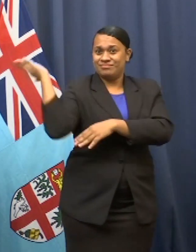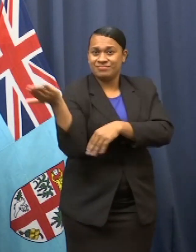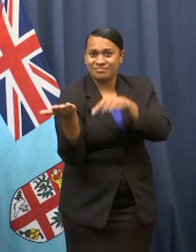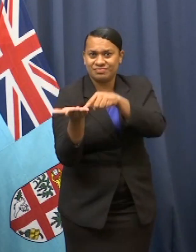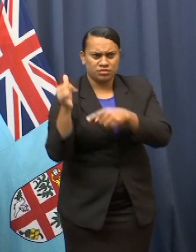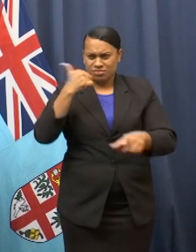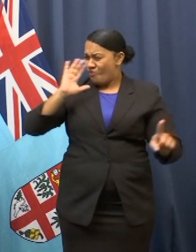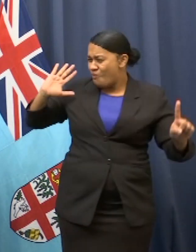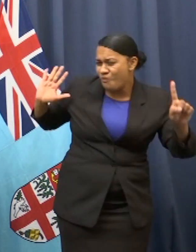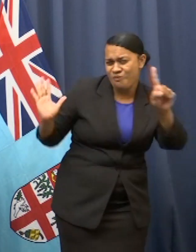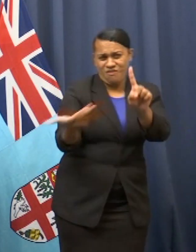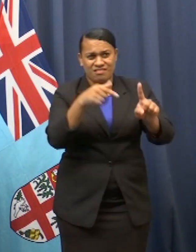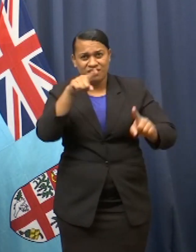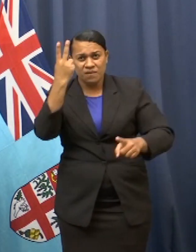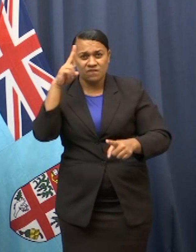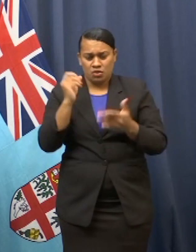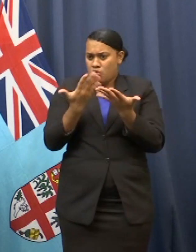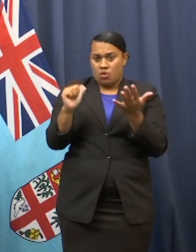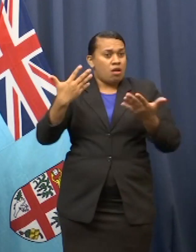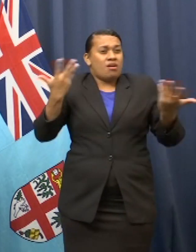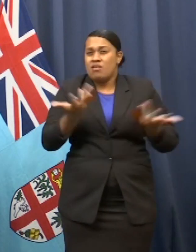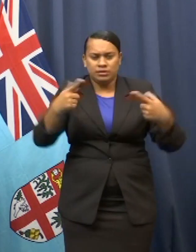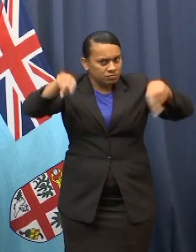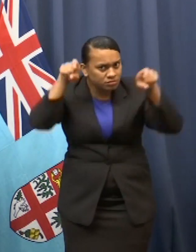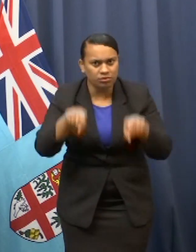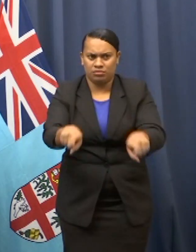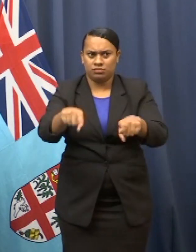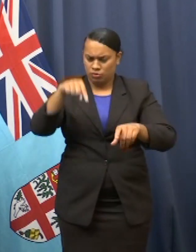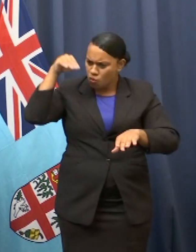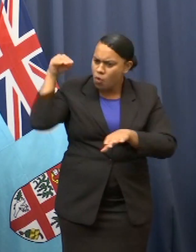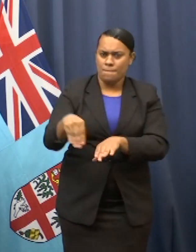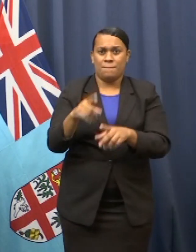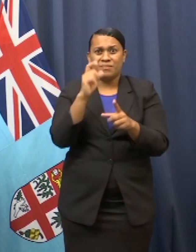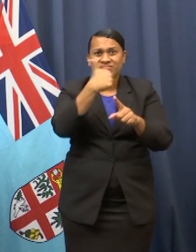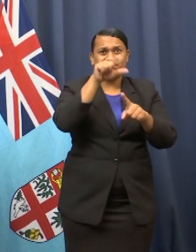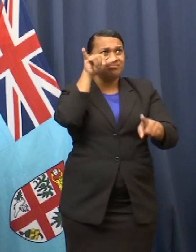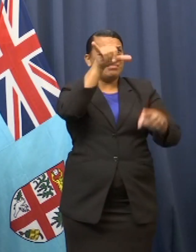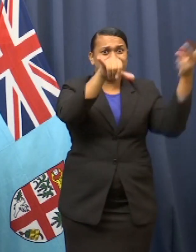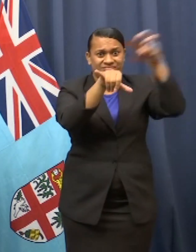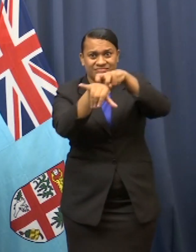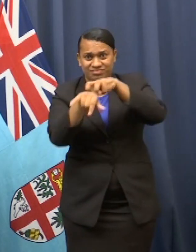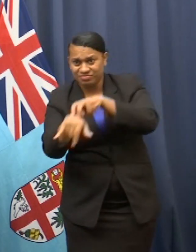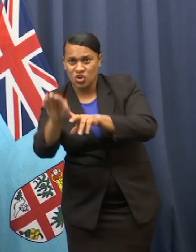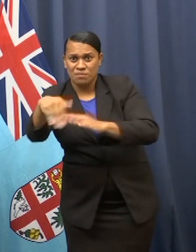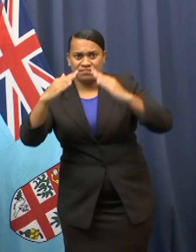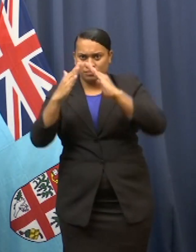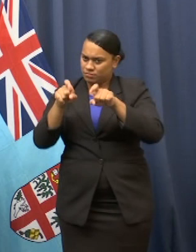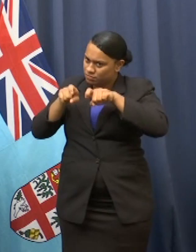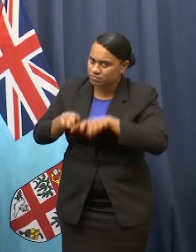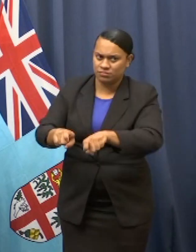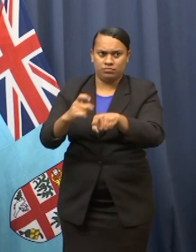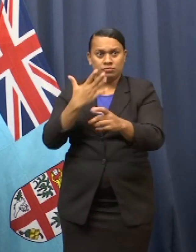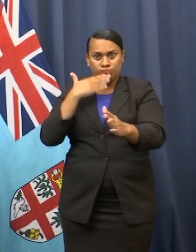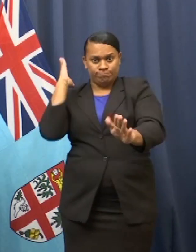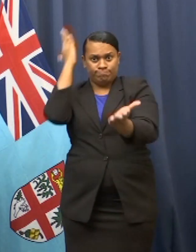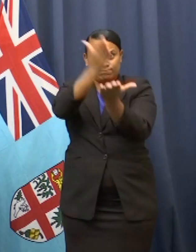should stay at home as much as possible and limit all non-essential travel. Go straight to work and